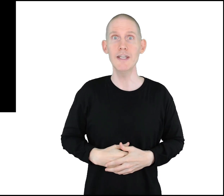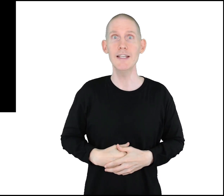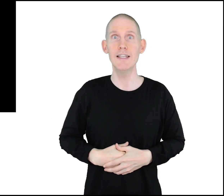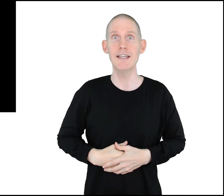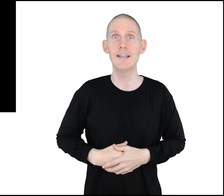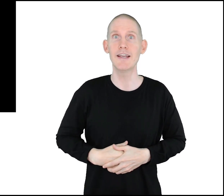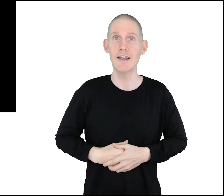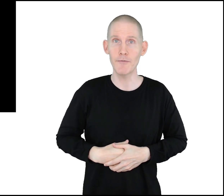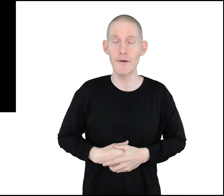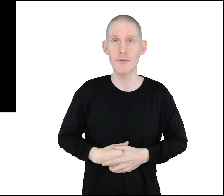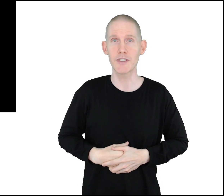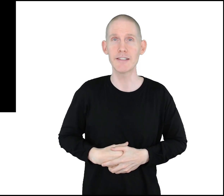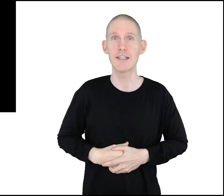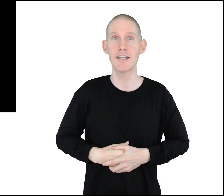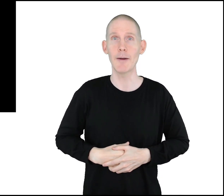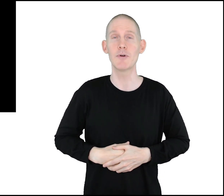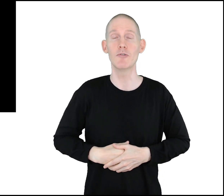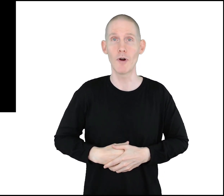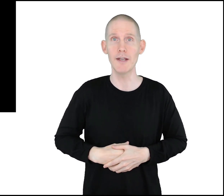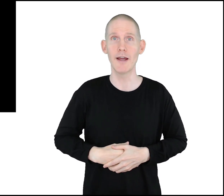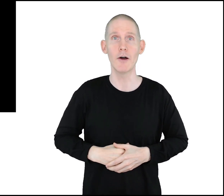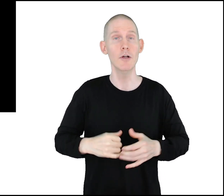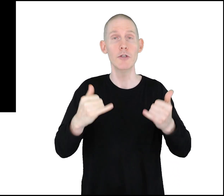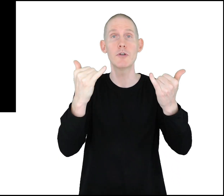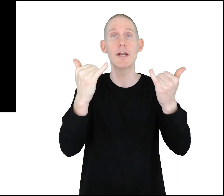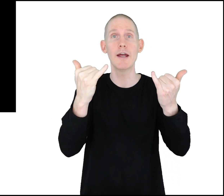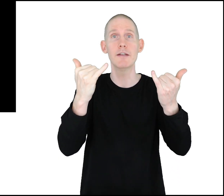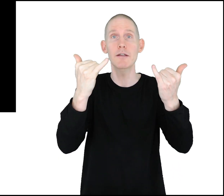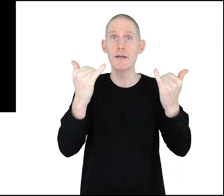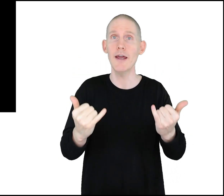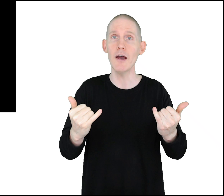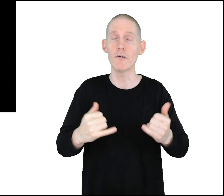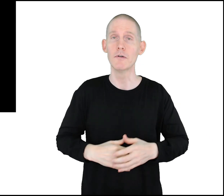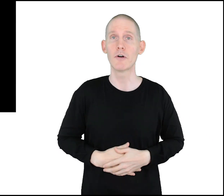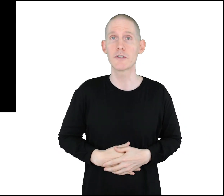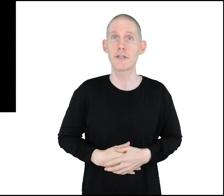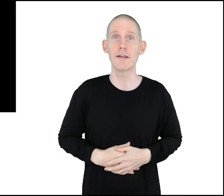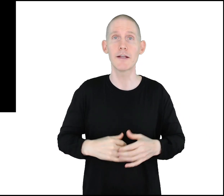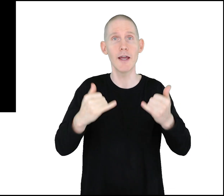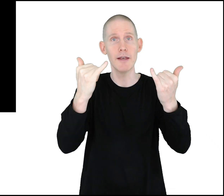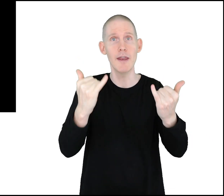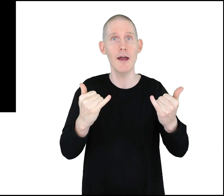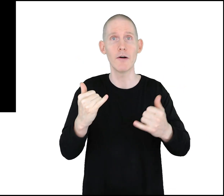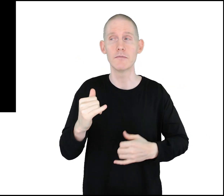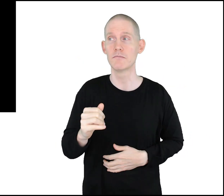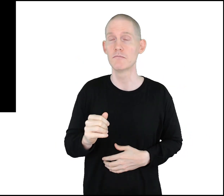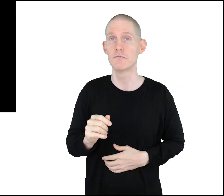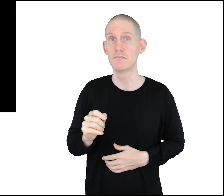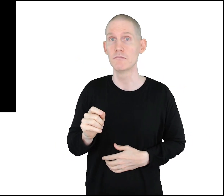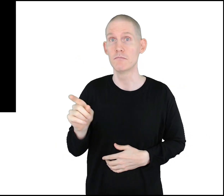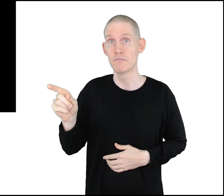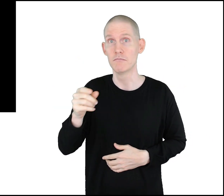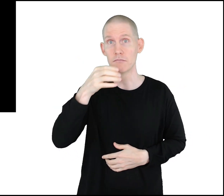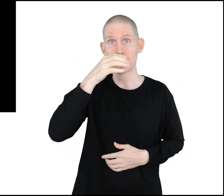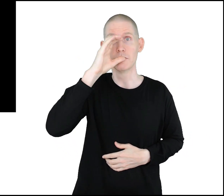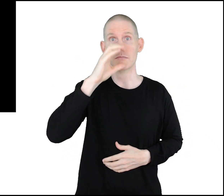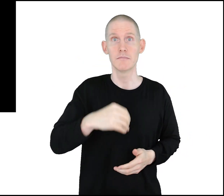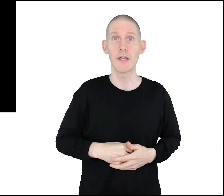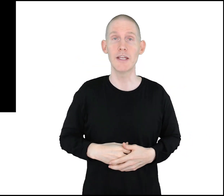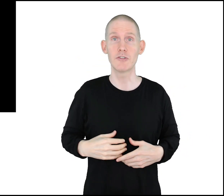really need to emphasize that it's happening right now, you can add in now, or a sign like that, now. Like he's